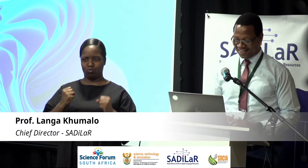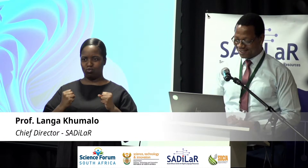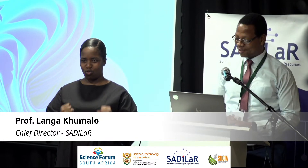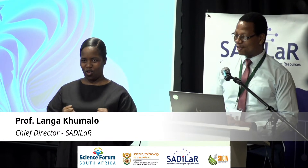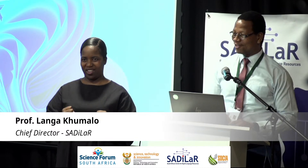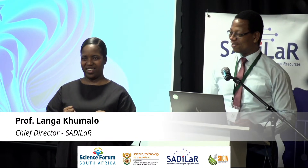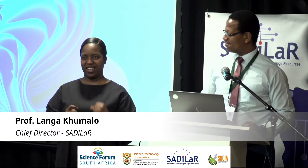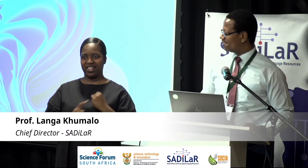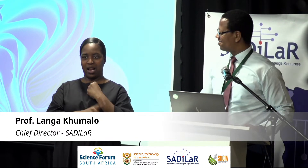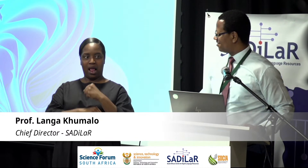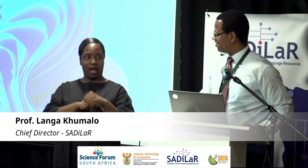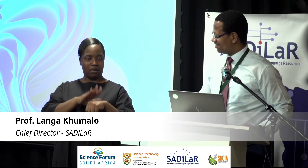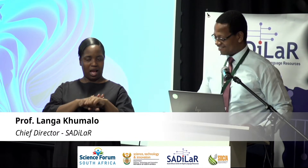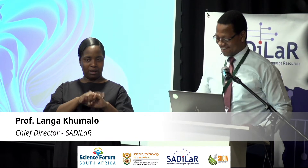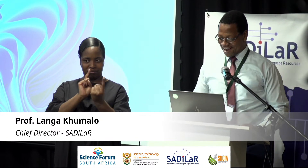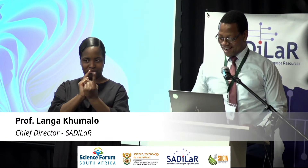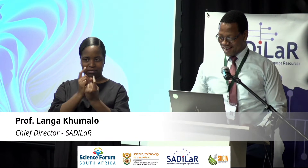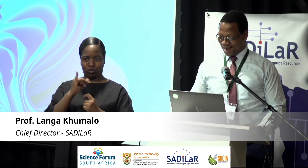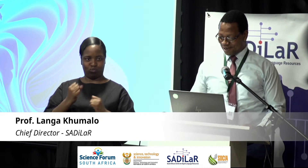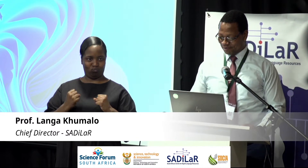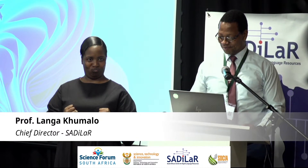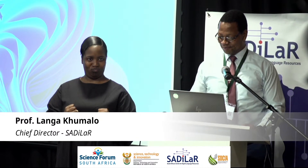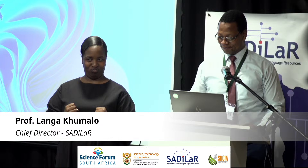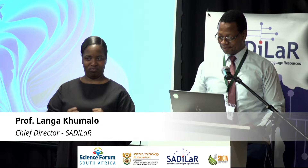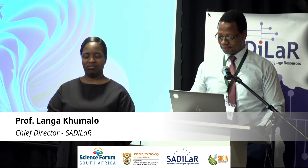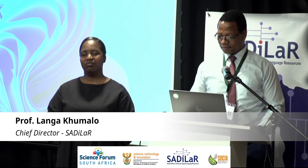strong as I last saw you.